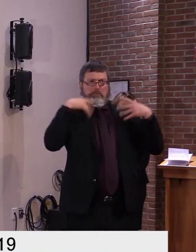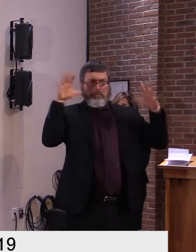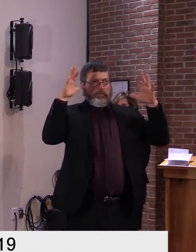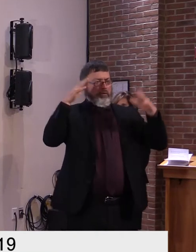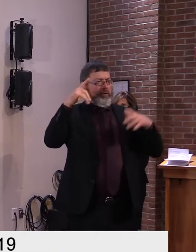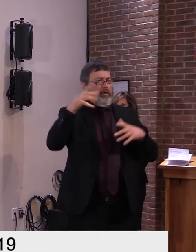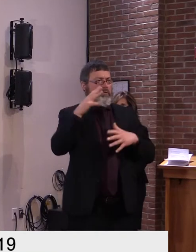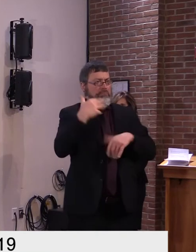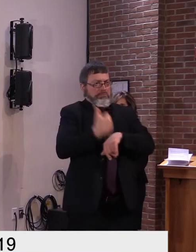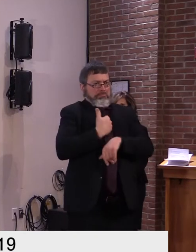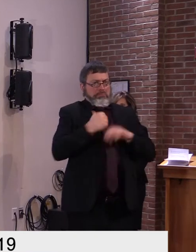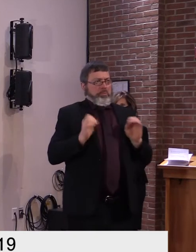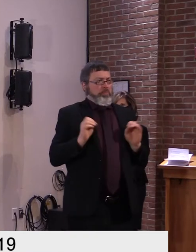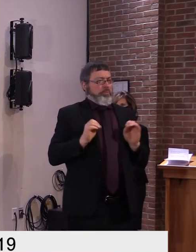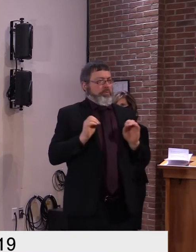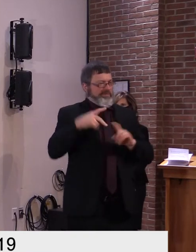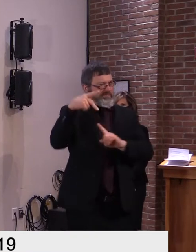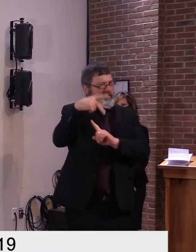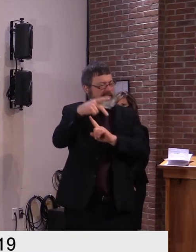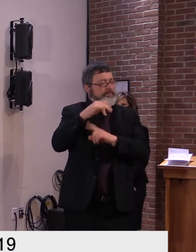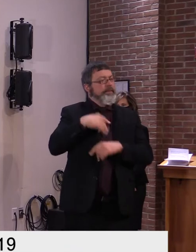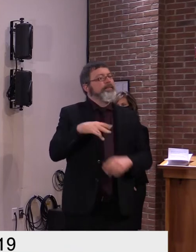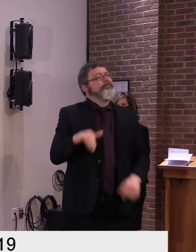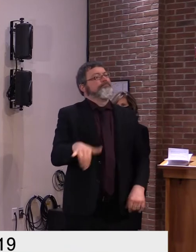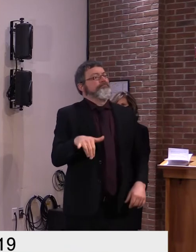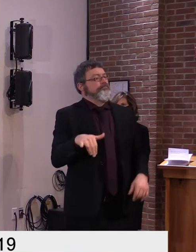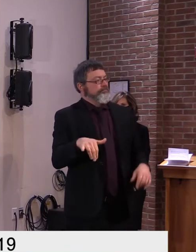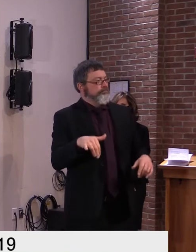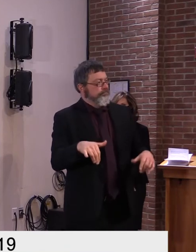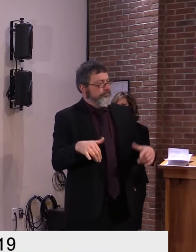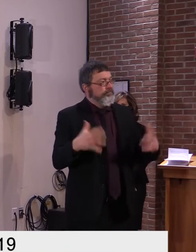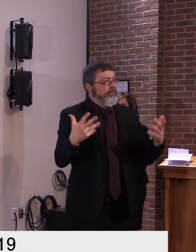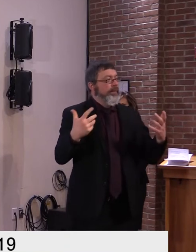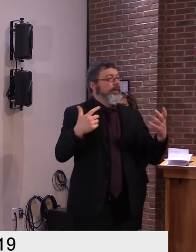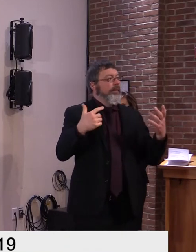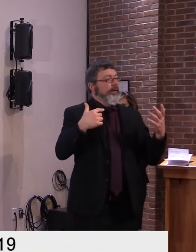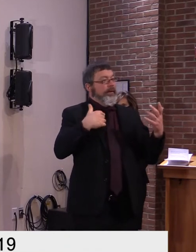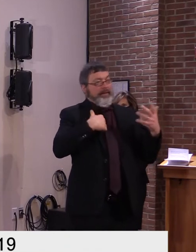can only tell you what I know now, and that pretty much summarizes it.